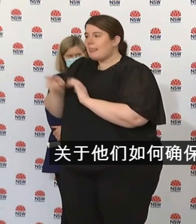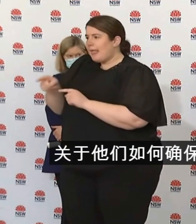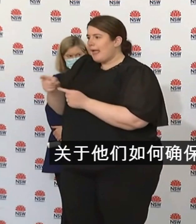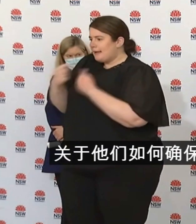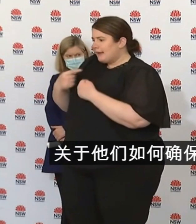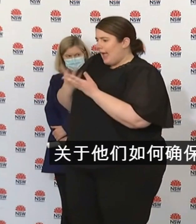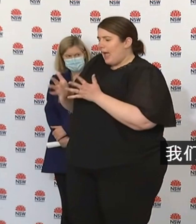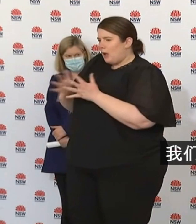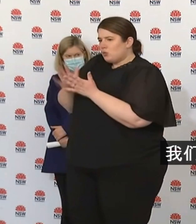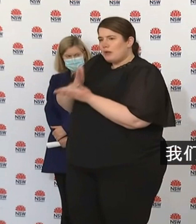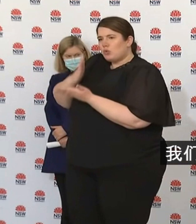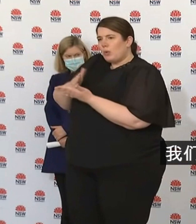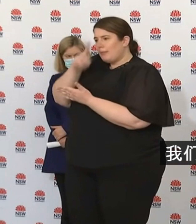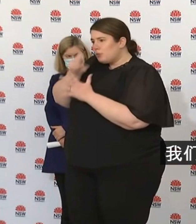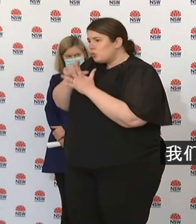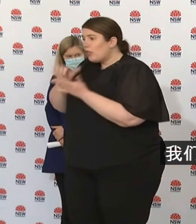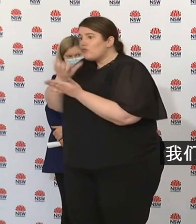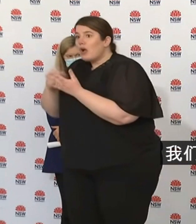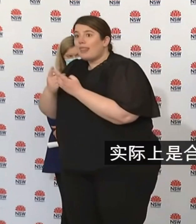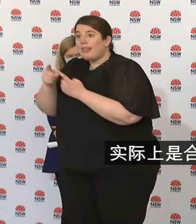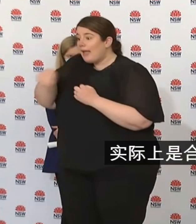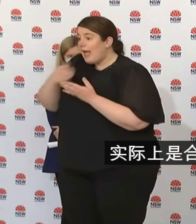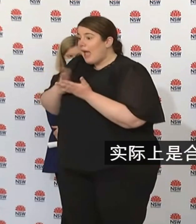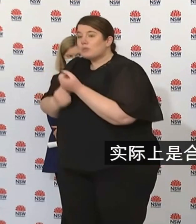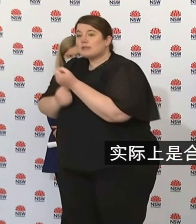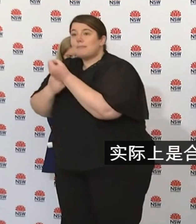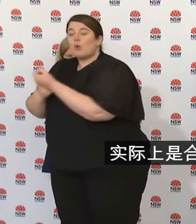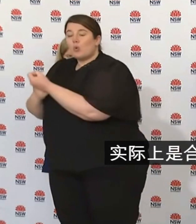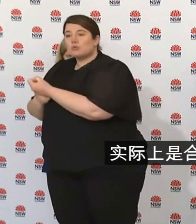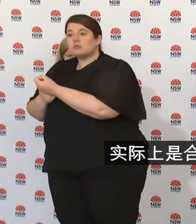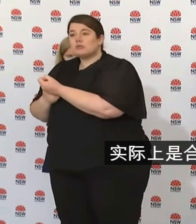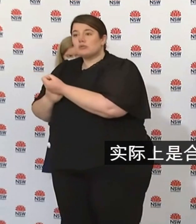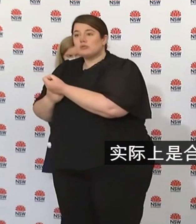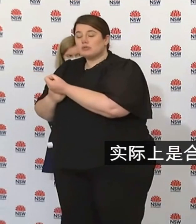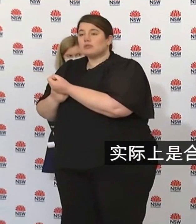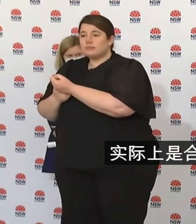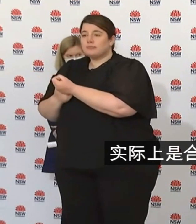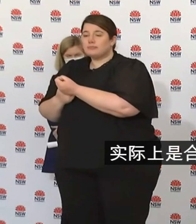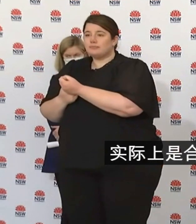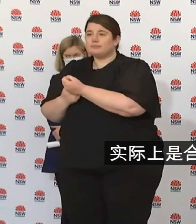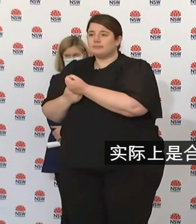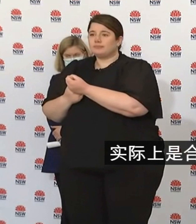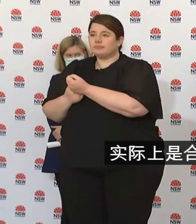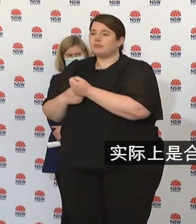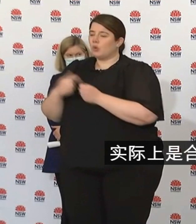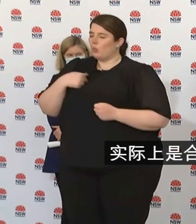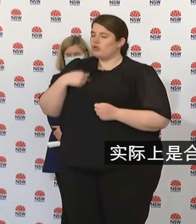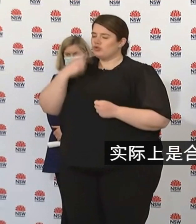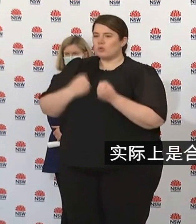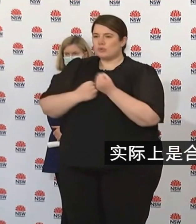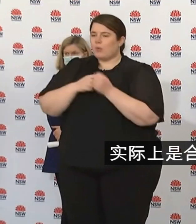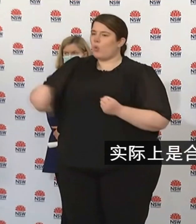sure everybody's doing the right thing. So some of the announcements we've made today are actually a result of compliance issues rather than first and foremost